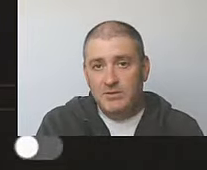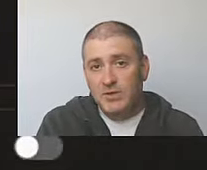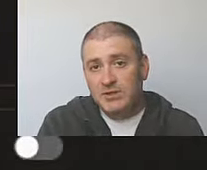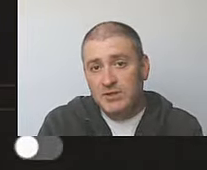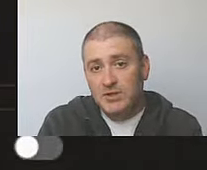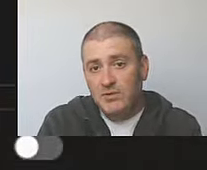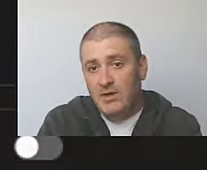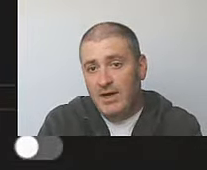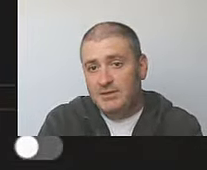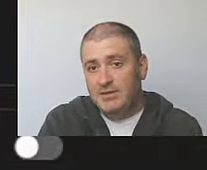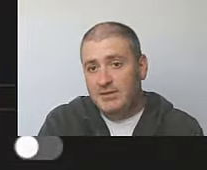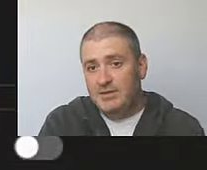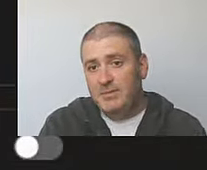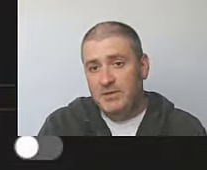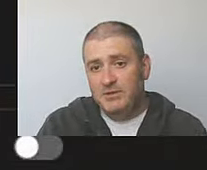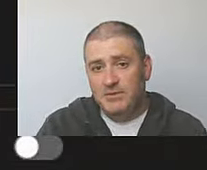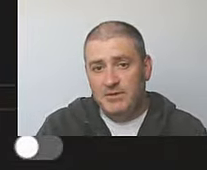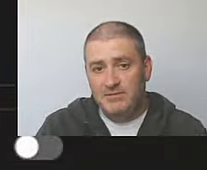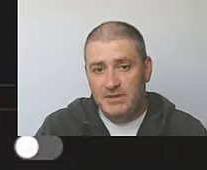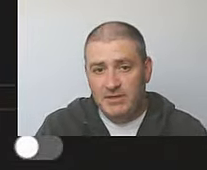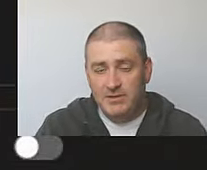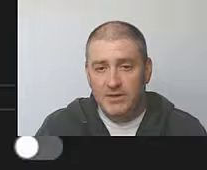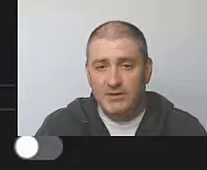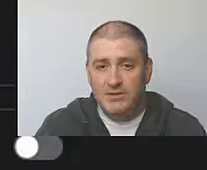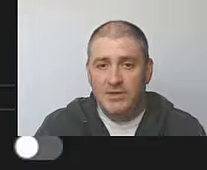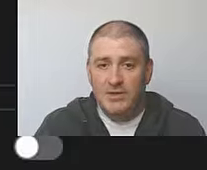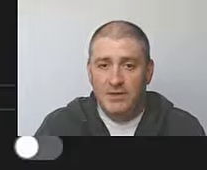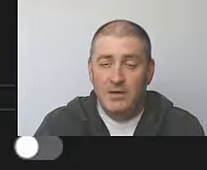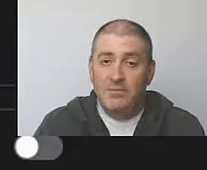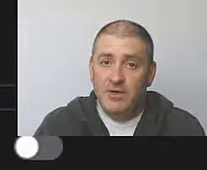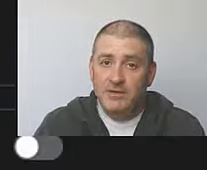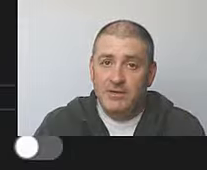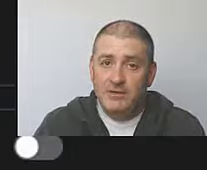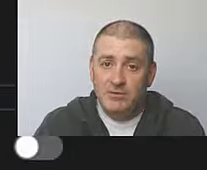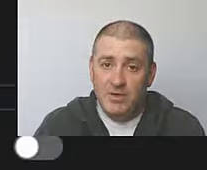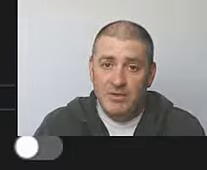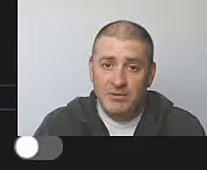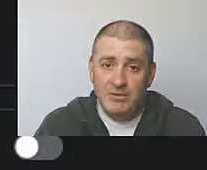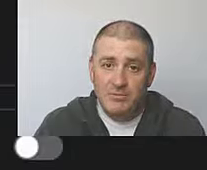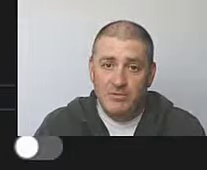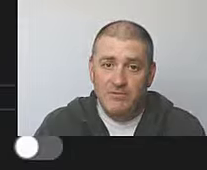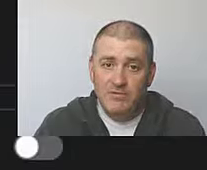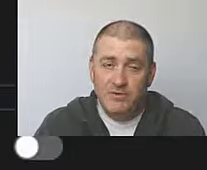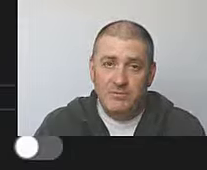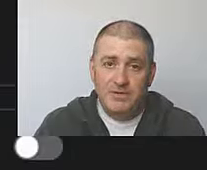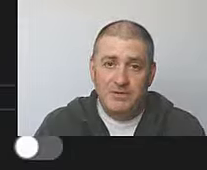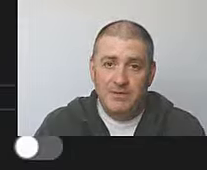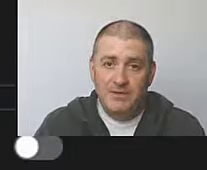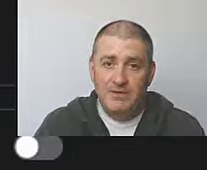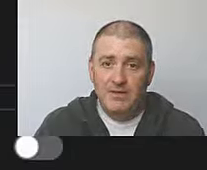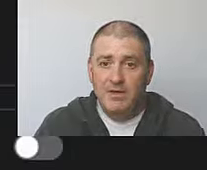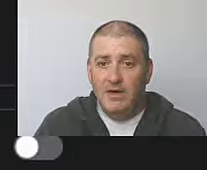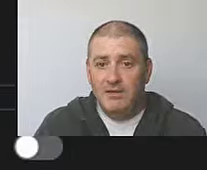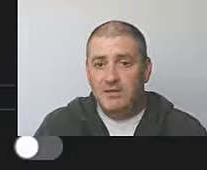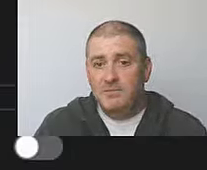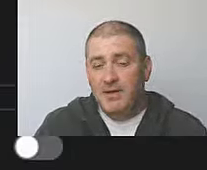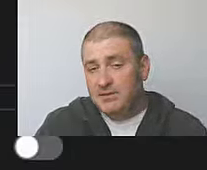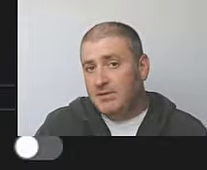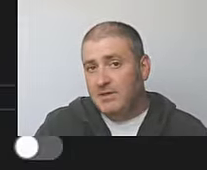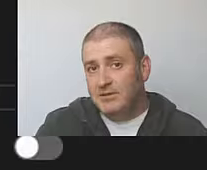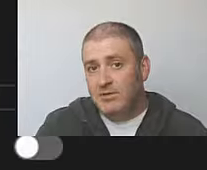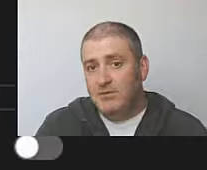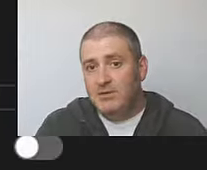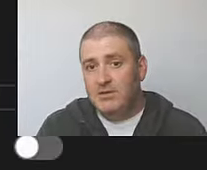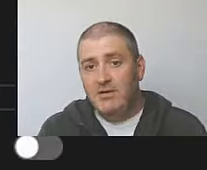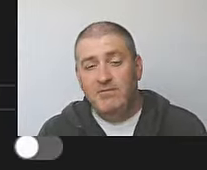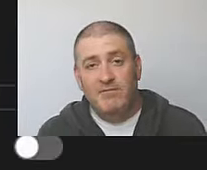and the Switch 2 adding Japanese predictive text narration, upgrading its screen reader to support 400% speed, and expanding